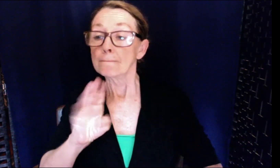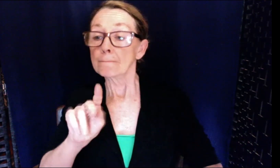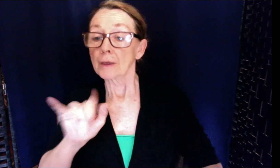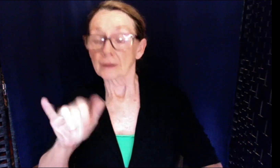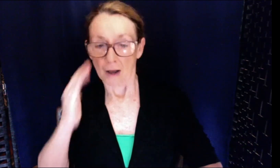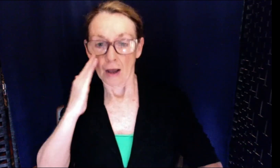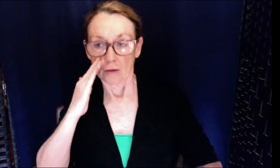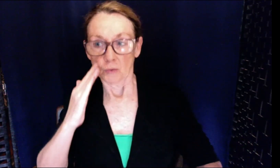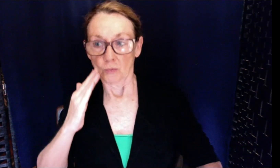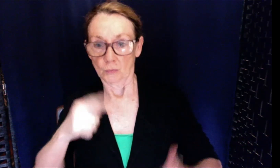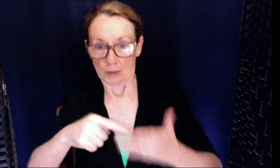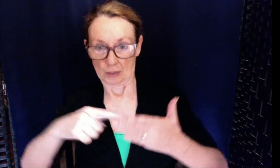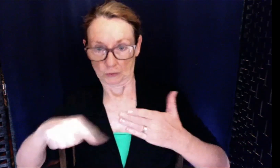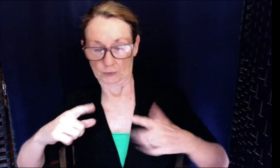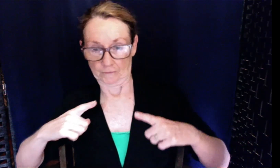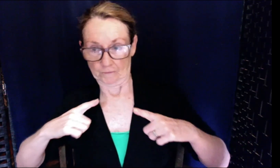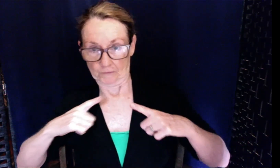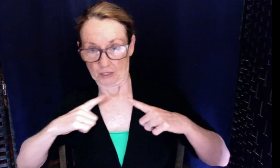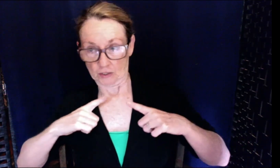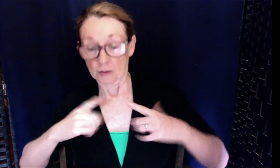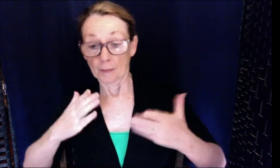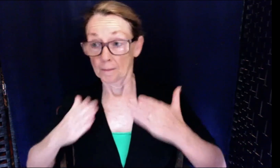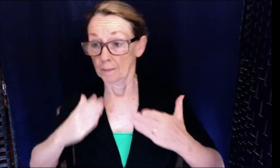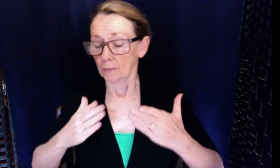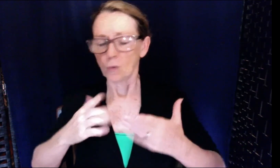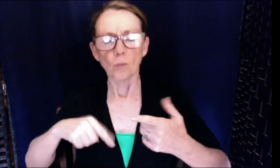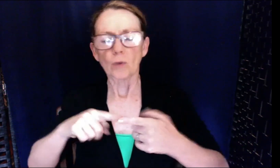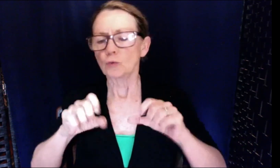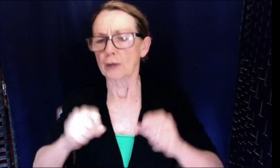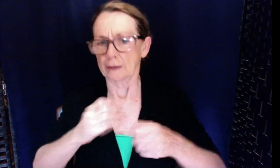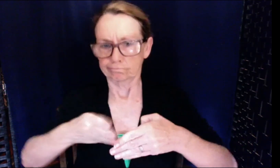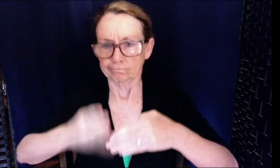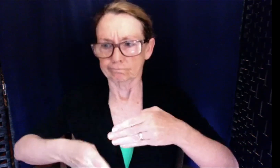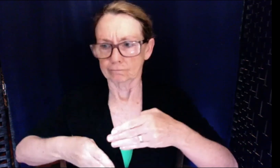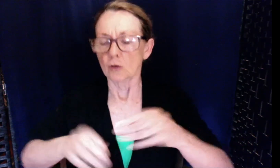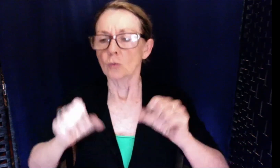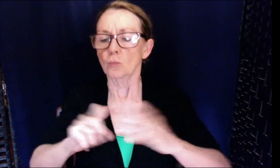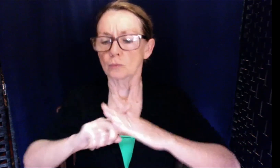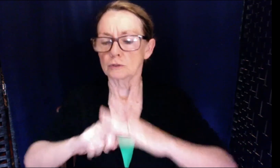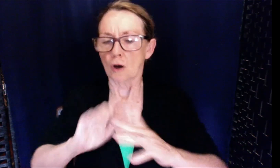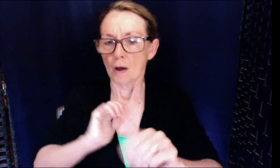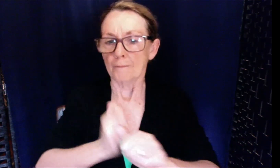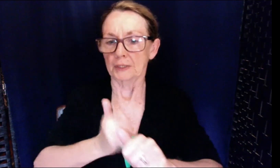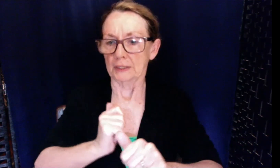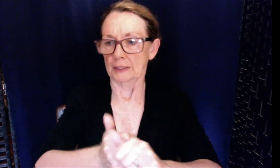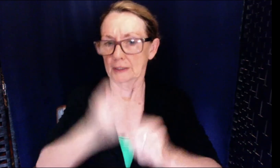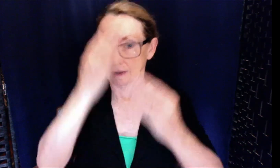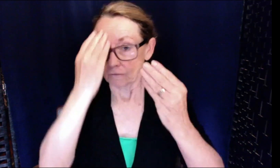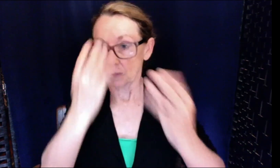vacation. If you can't do that, maybe the earliest you can, whenever you can get that done, we can start updating that information. If you